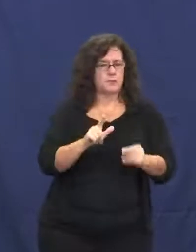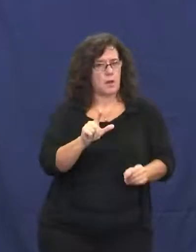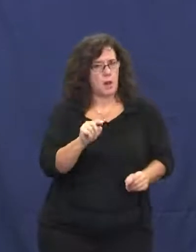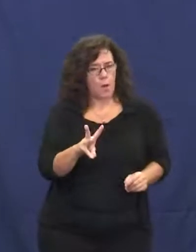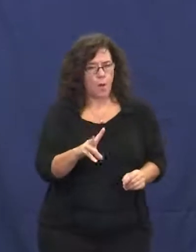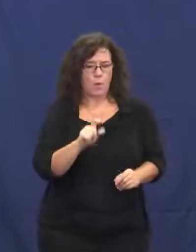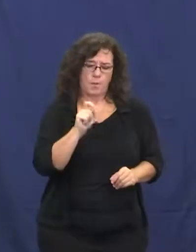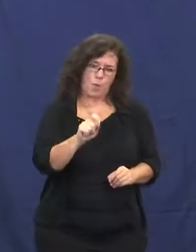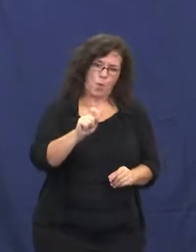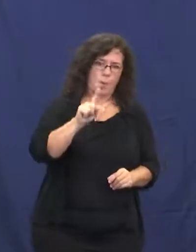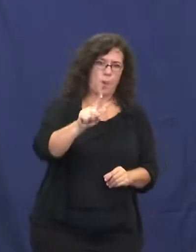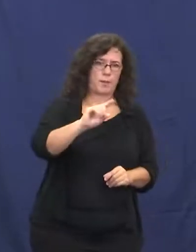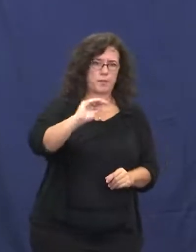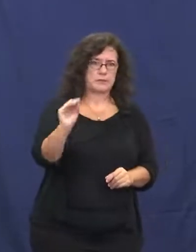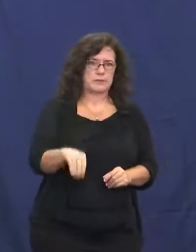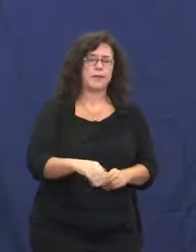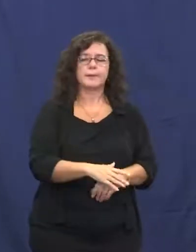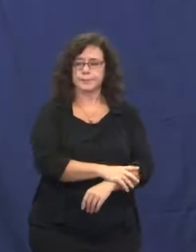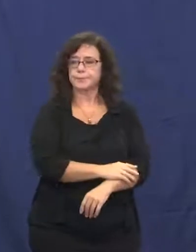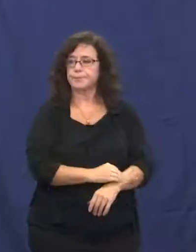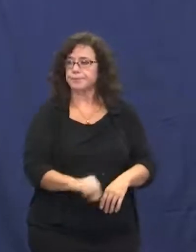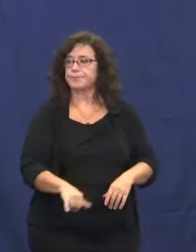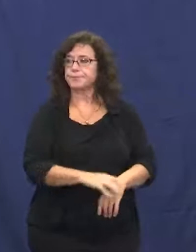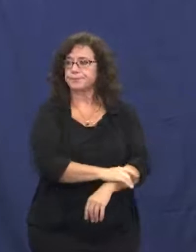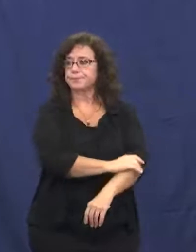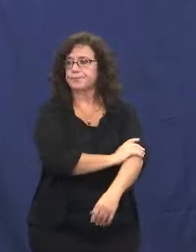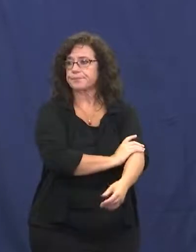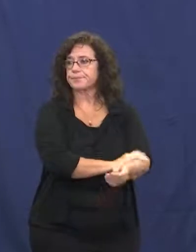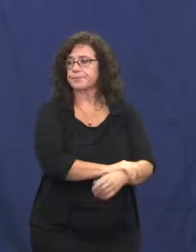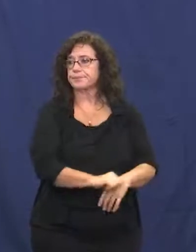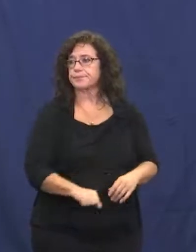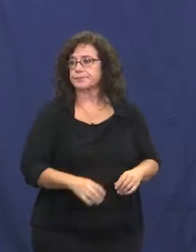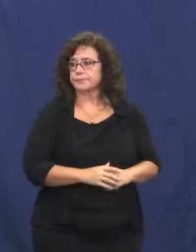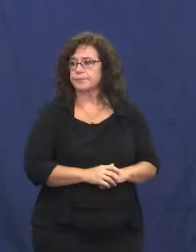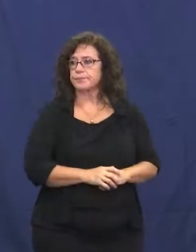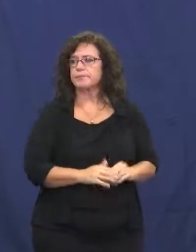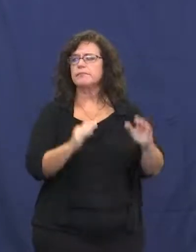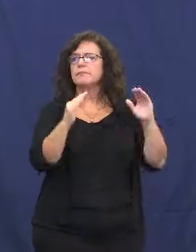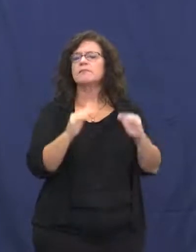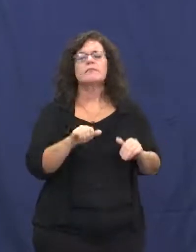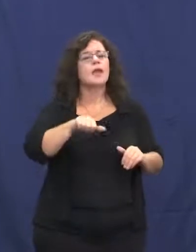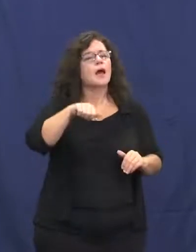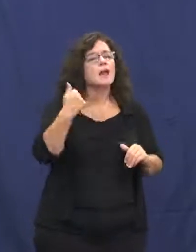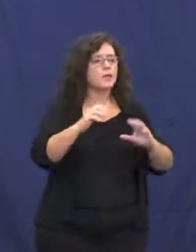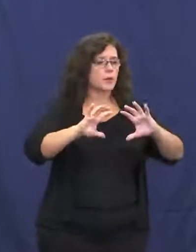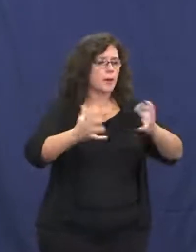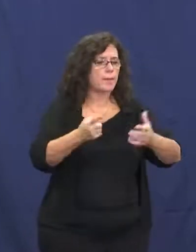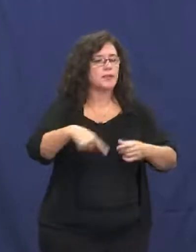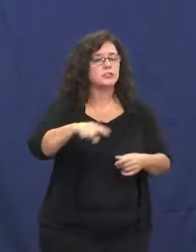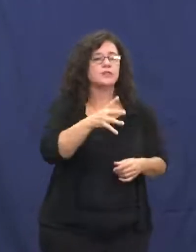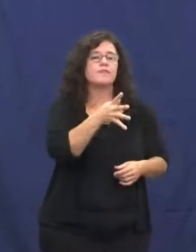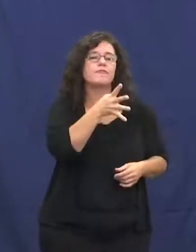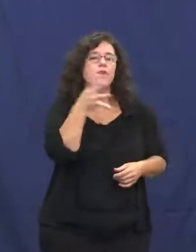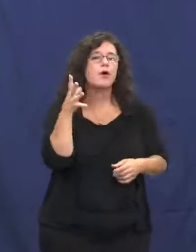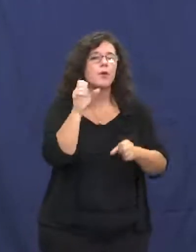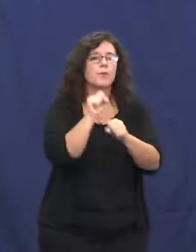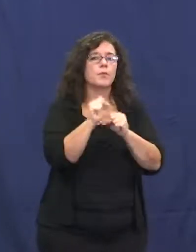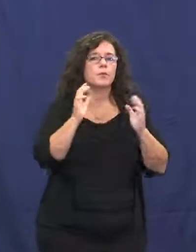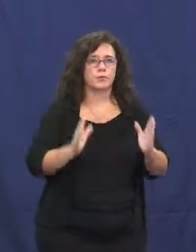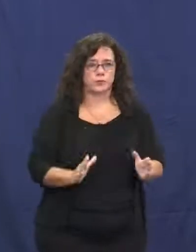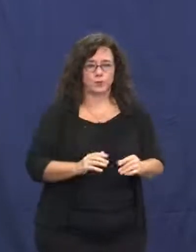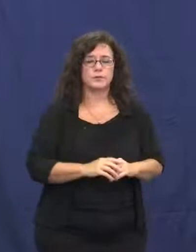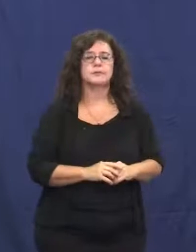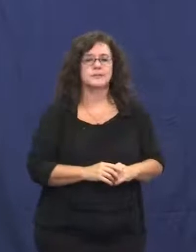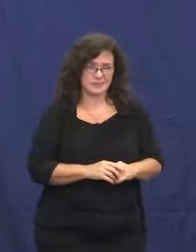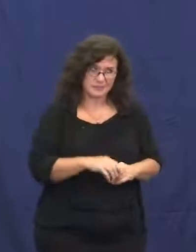Another essential population that we reported in the past is farm workers. And so, yes, previously we reported a couple of